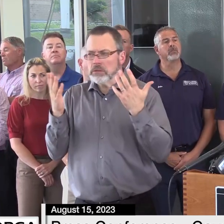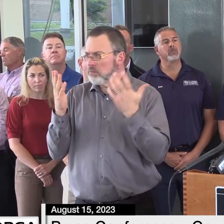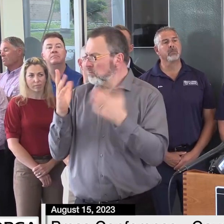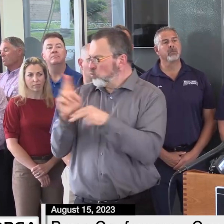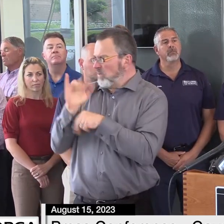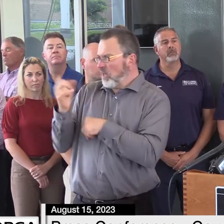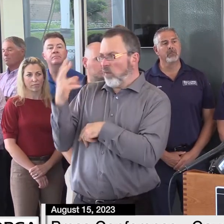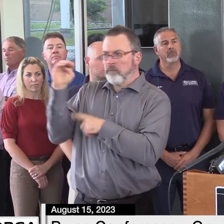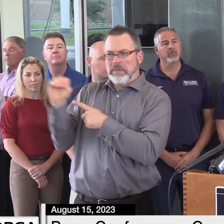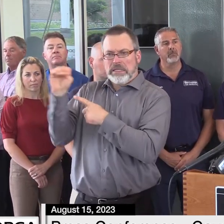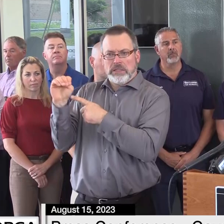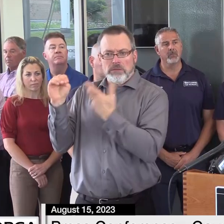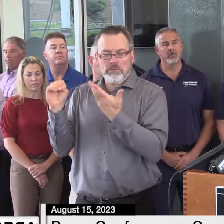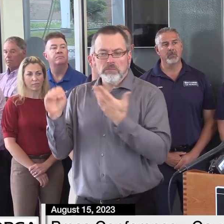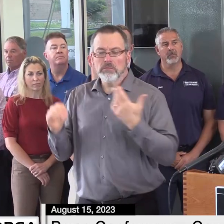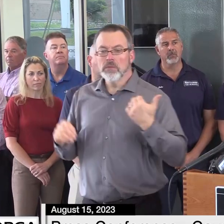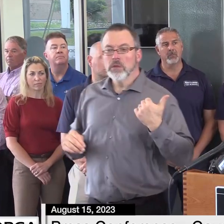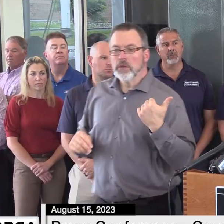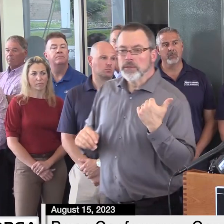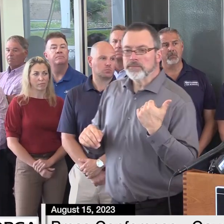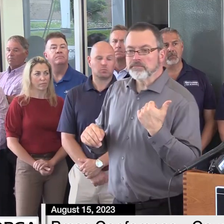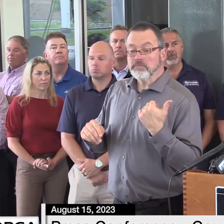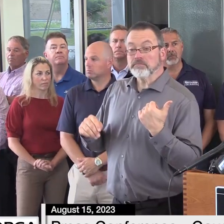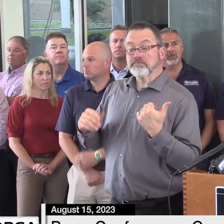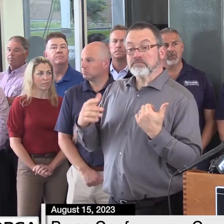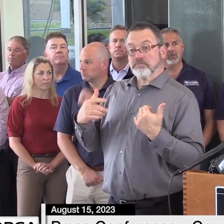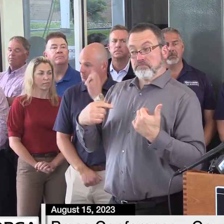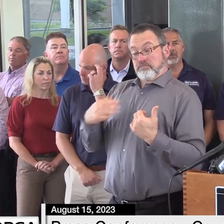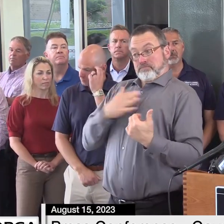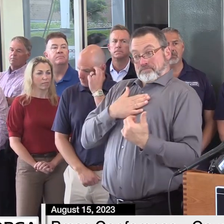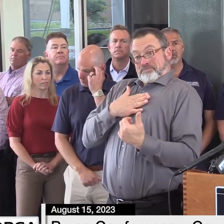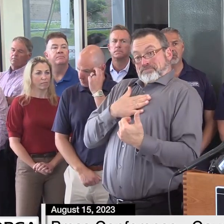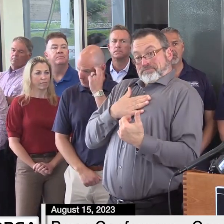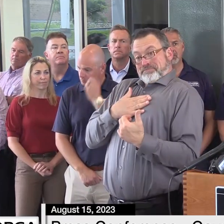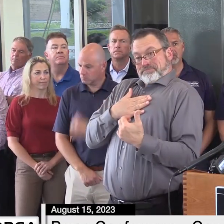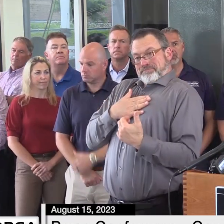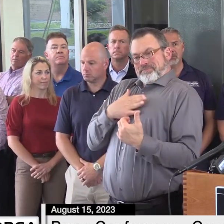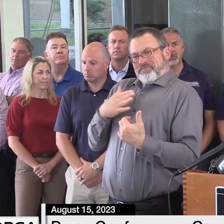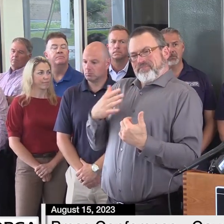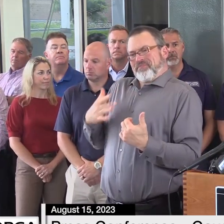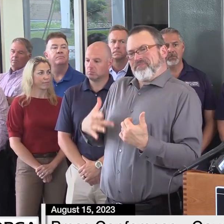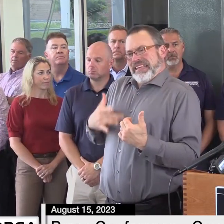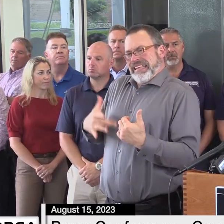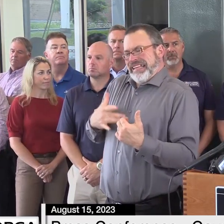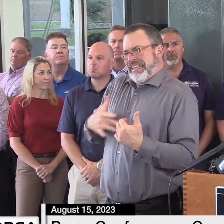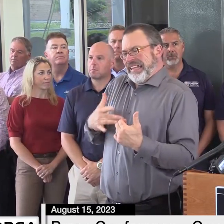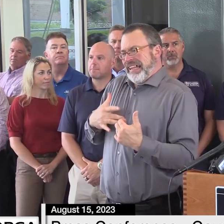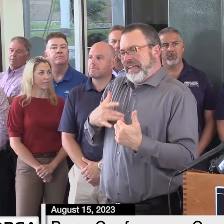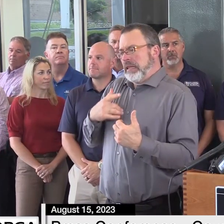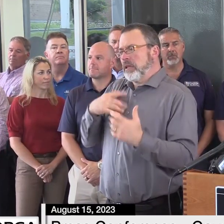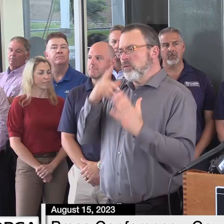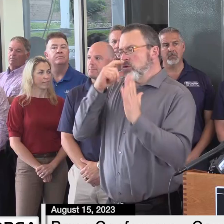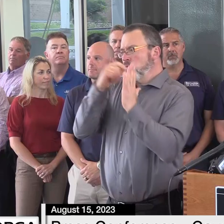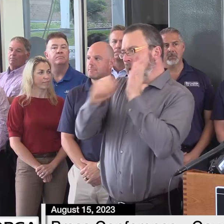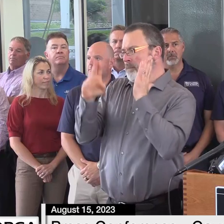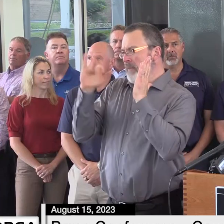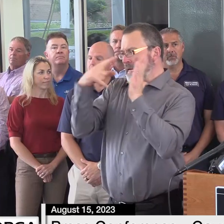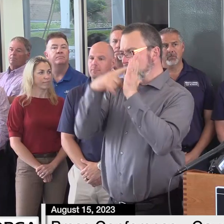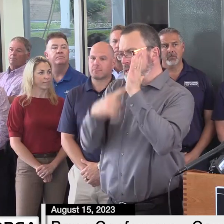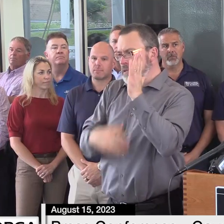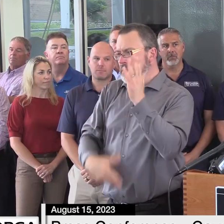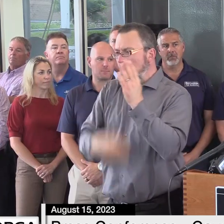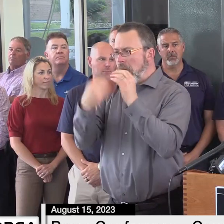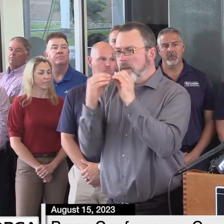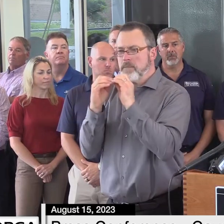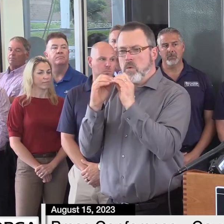have to be more added to the supplemental bill by our congressional delegation to give us the flexibility and the resources